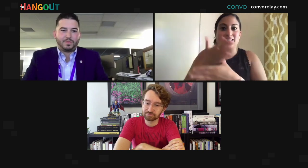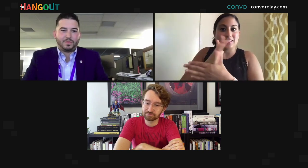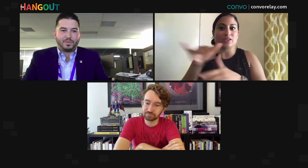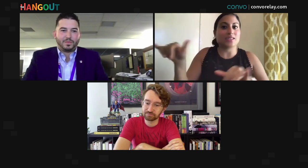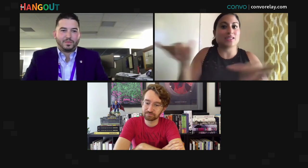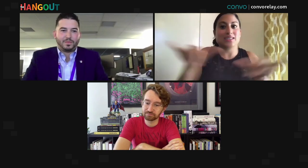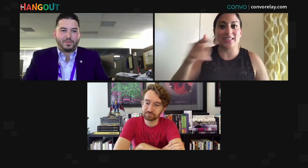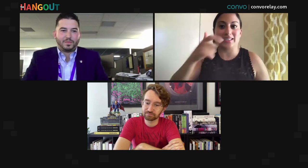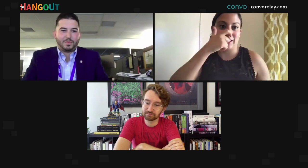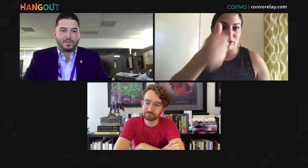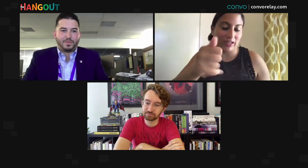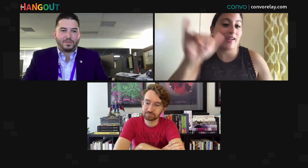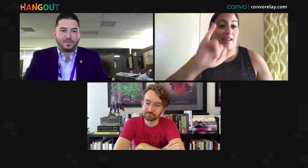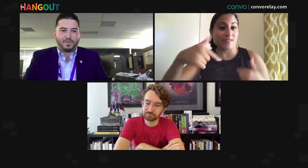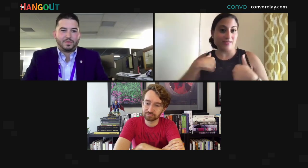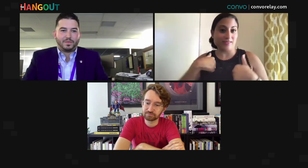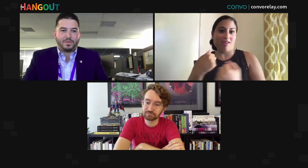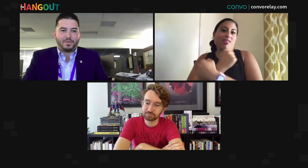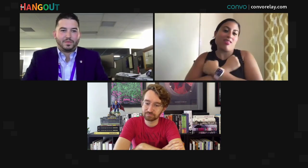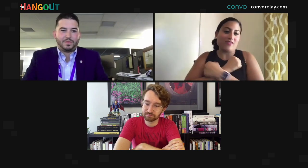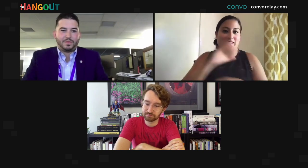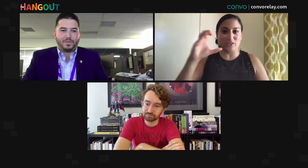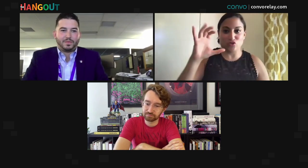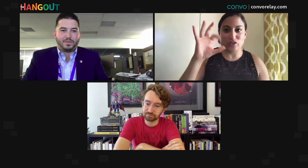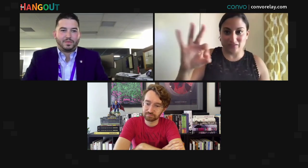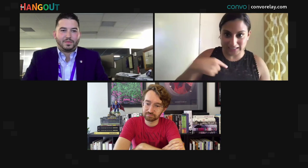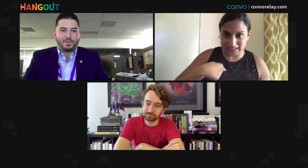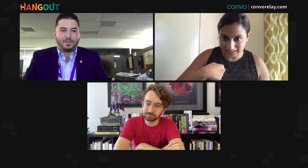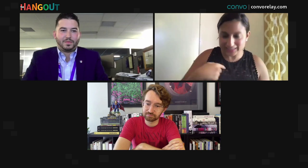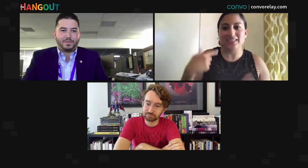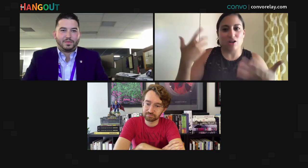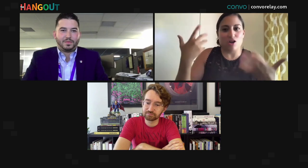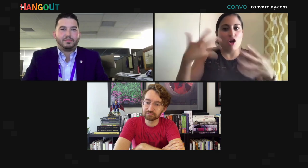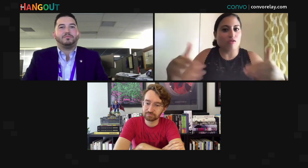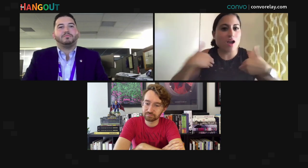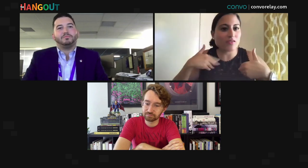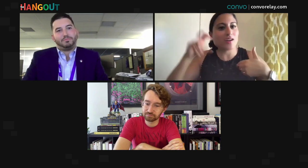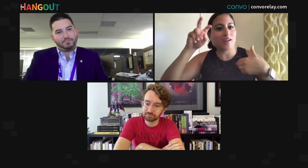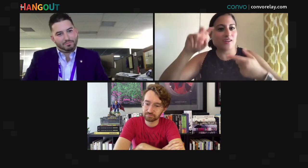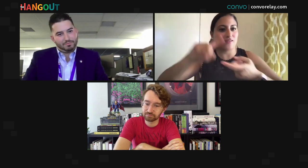been extremely positive. And we've shared the same interests. For example,